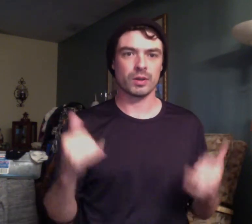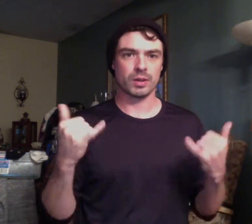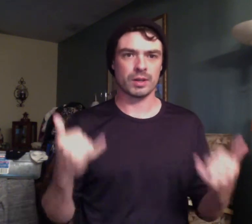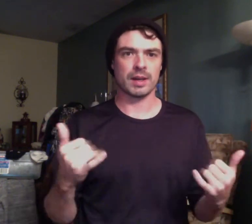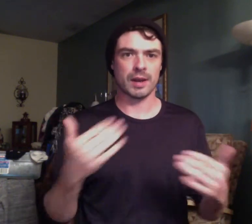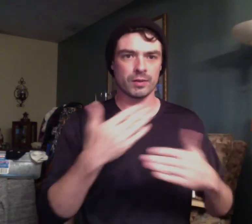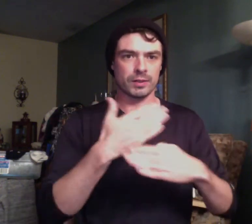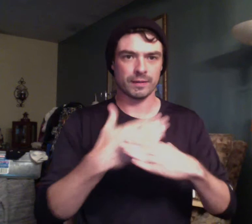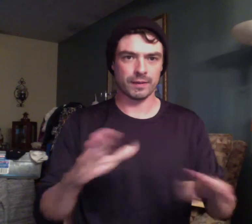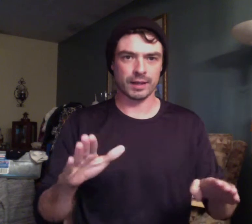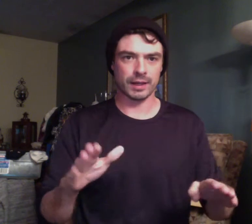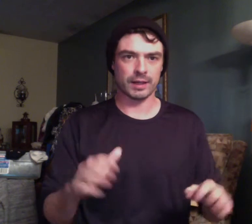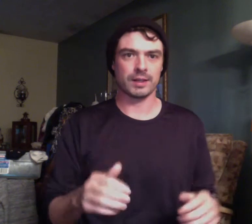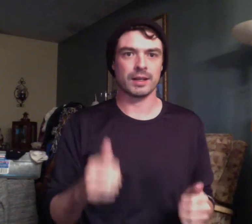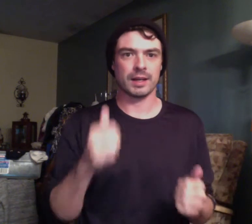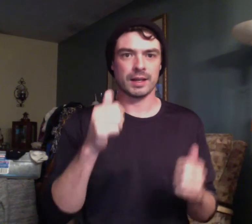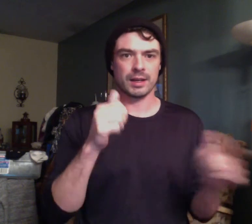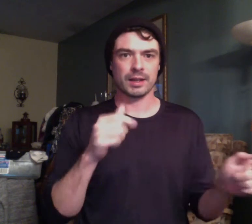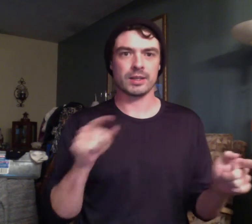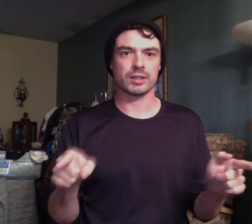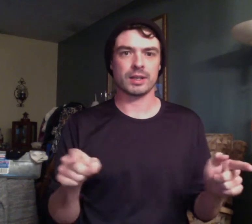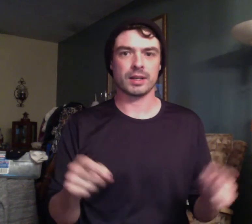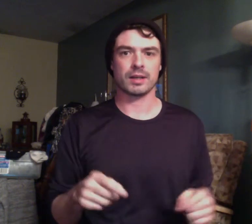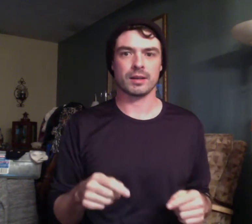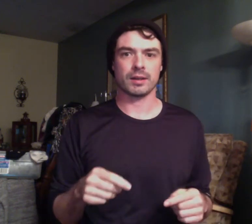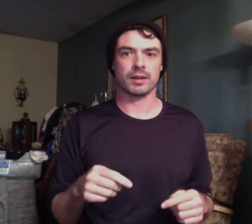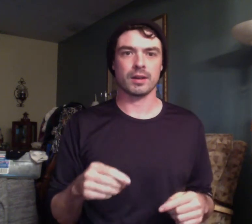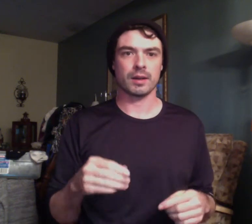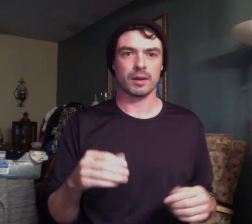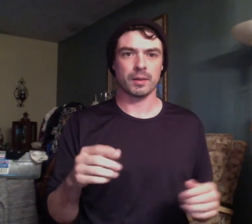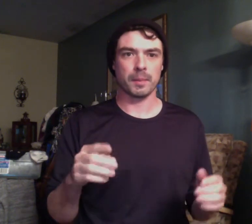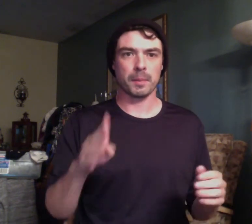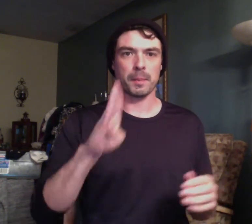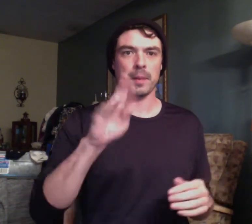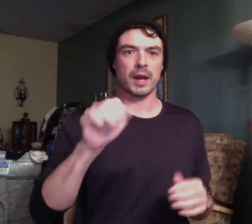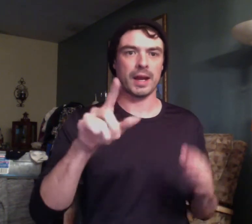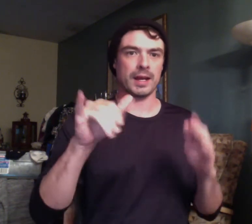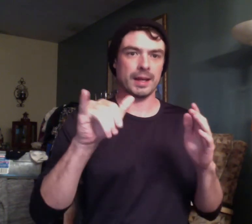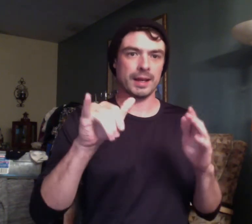divide each side of this equation by a negative 36.